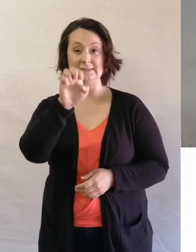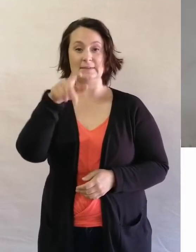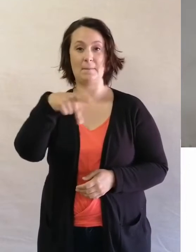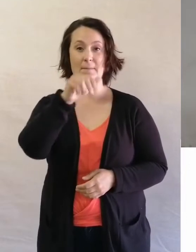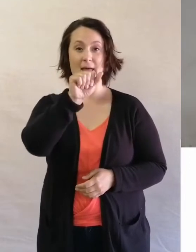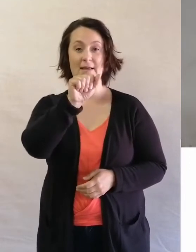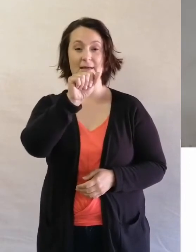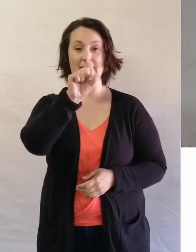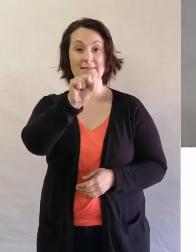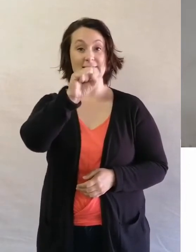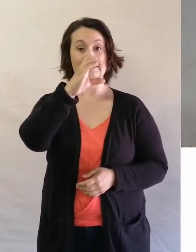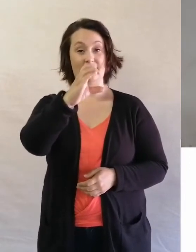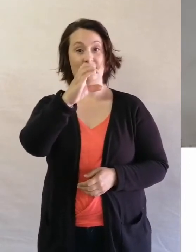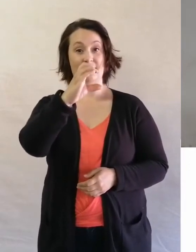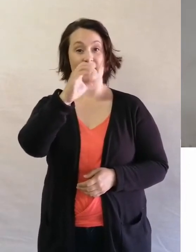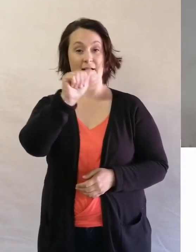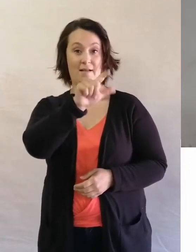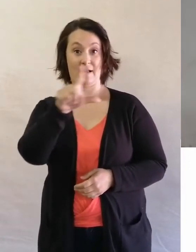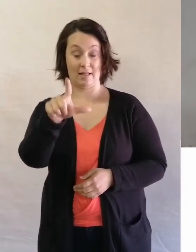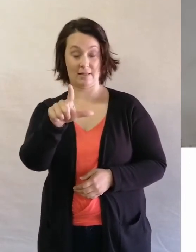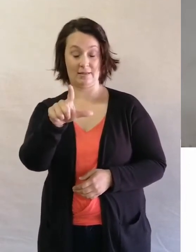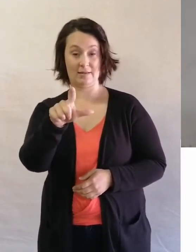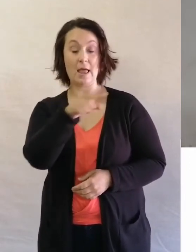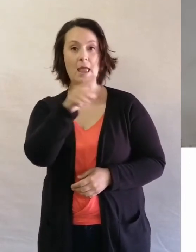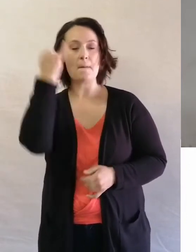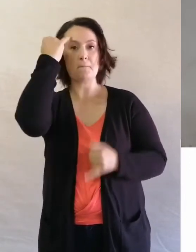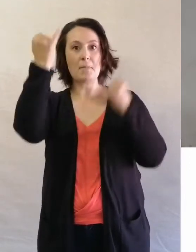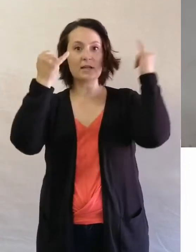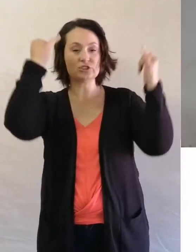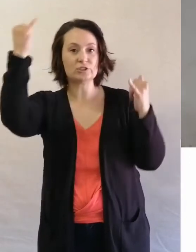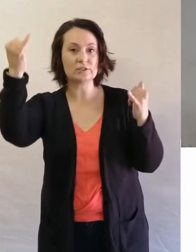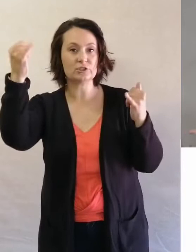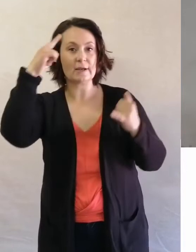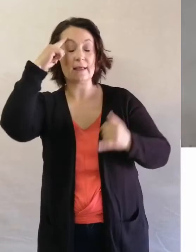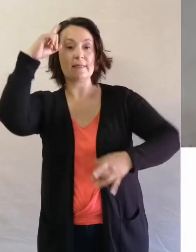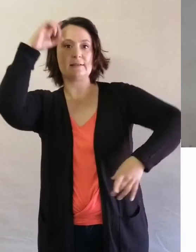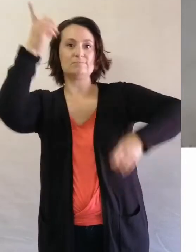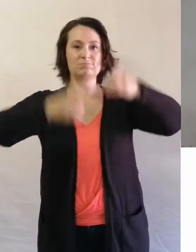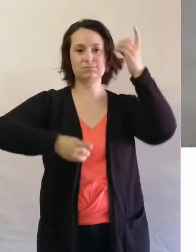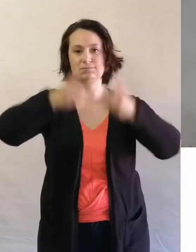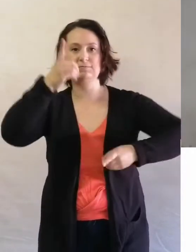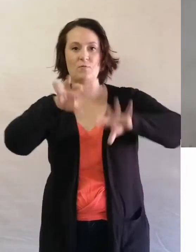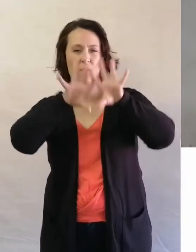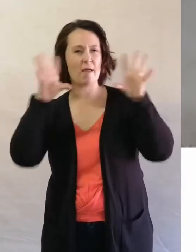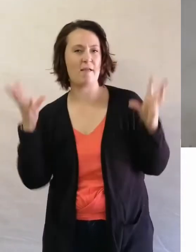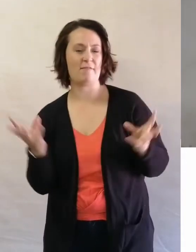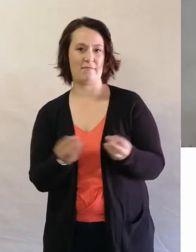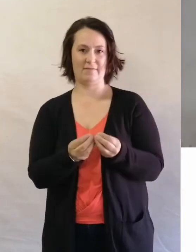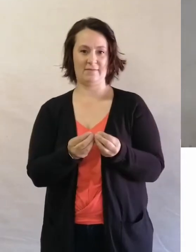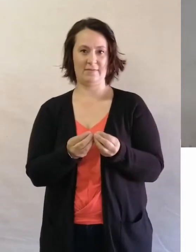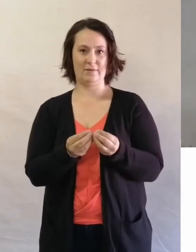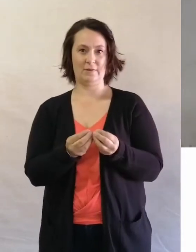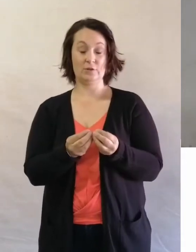French physicist, said this. He said, imagination decides everything. So what these guys saying, they're saying that